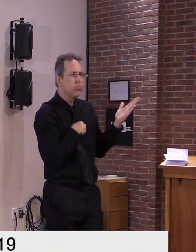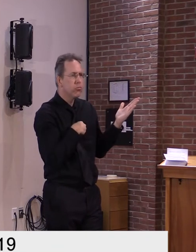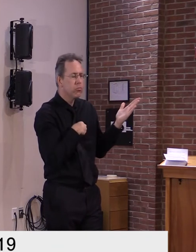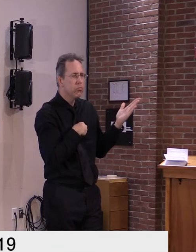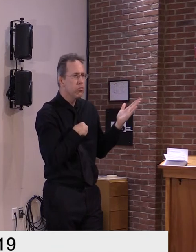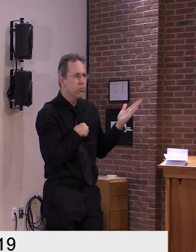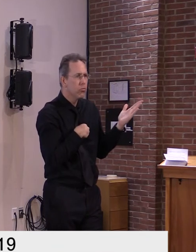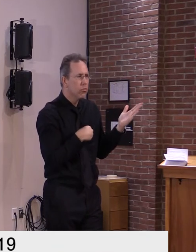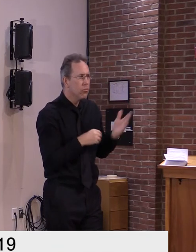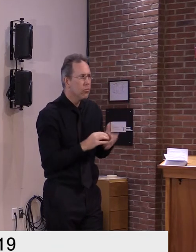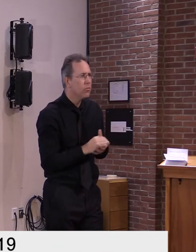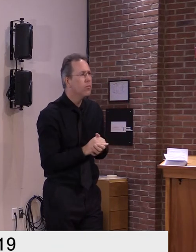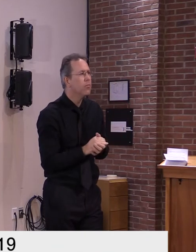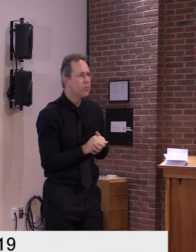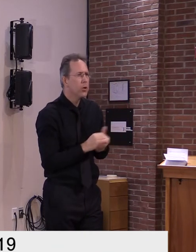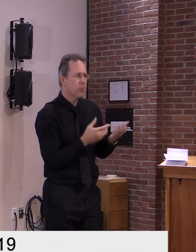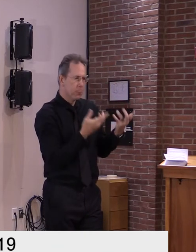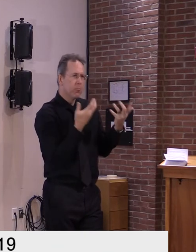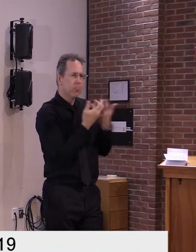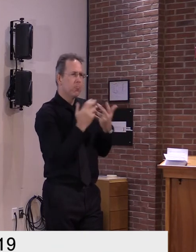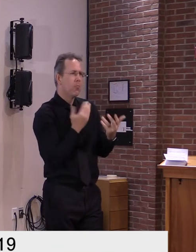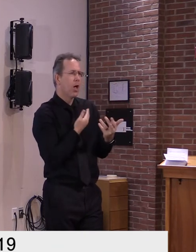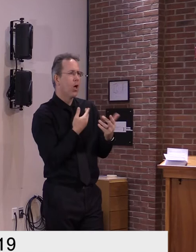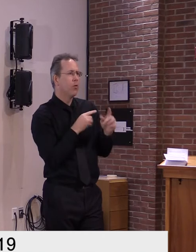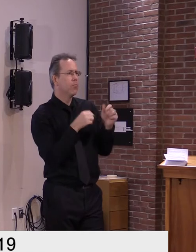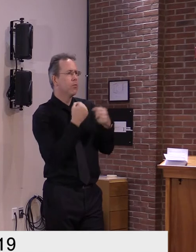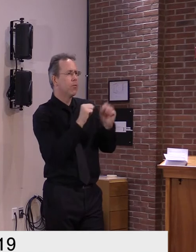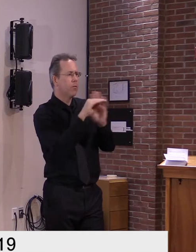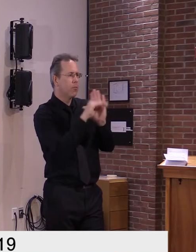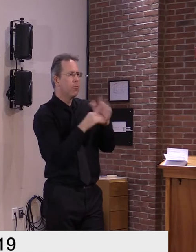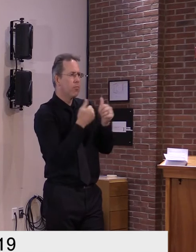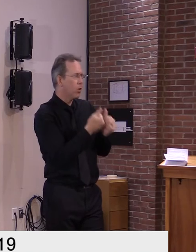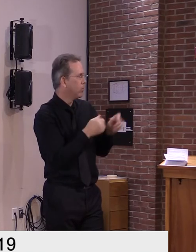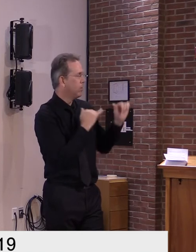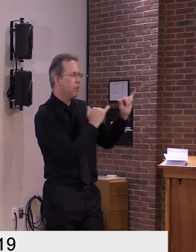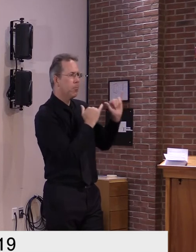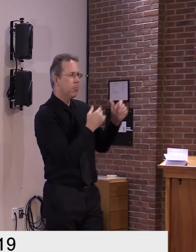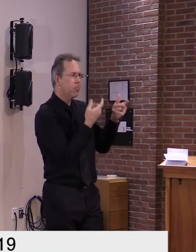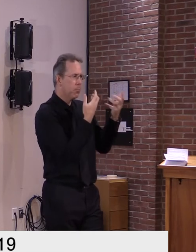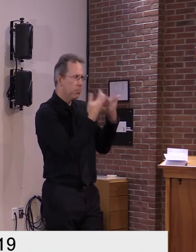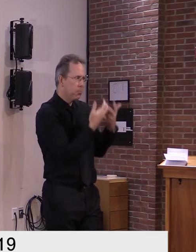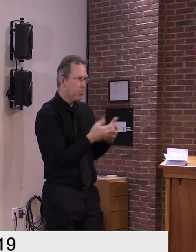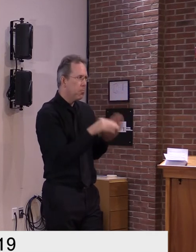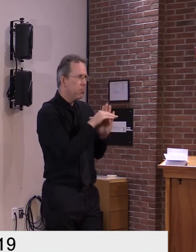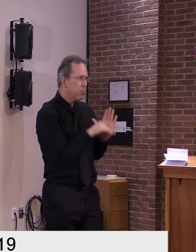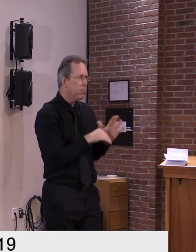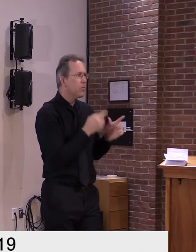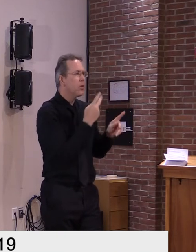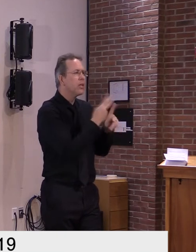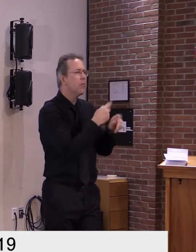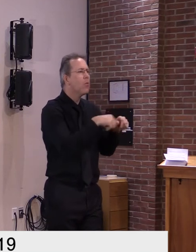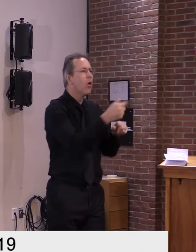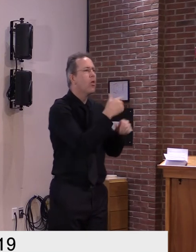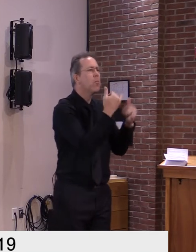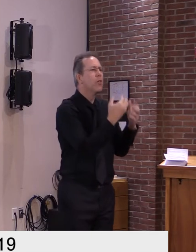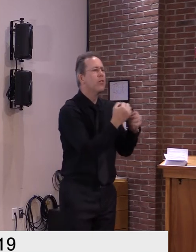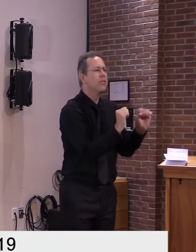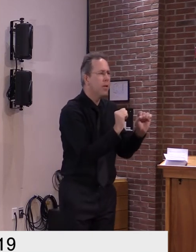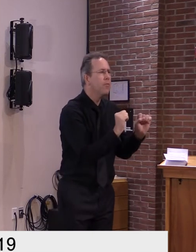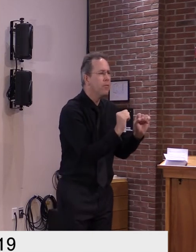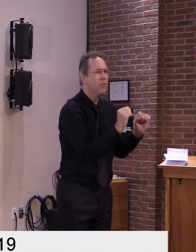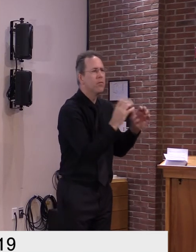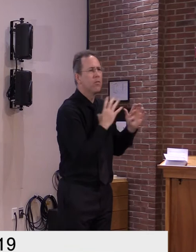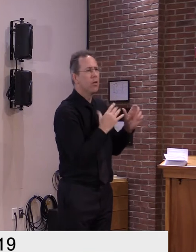our intentions, our hopes in terms of keeping not only the players healthy and safe, but the public, the general public. So that